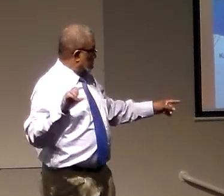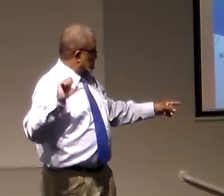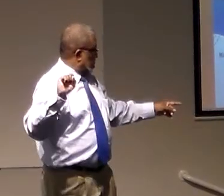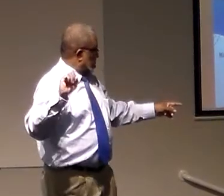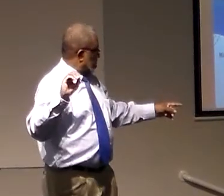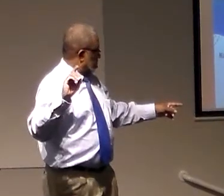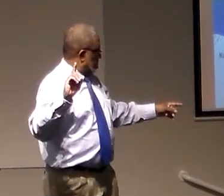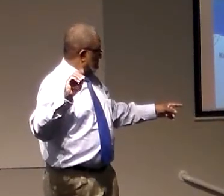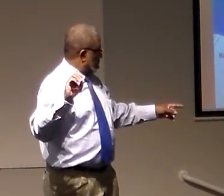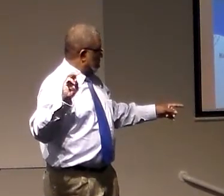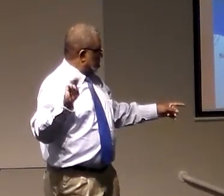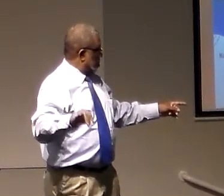somewhere down the bottom it says